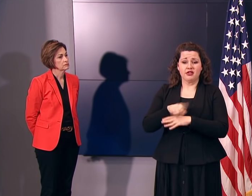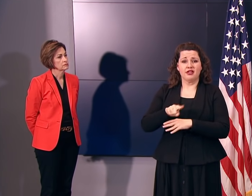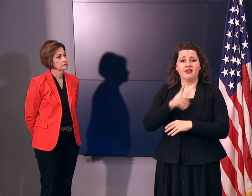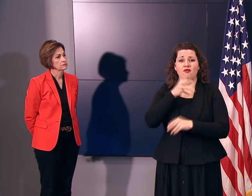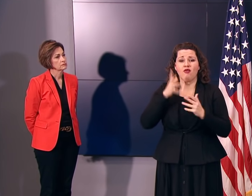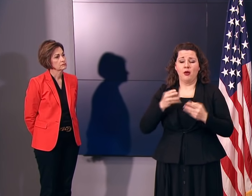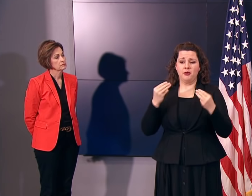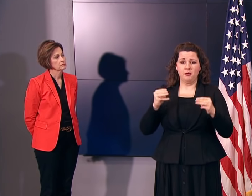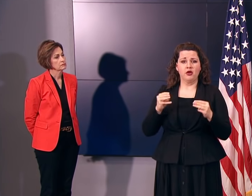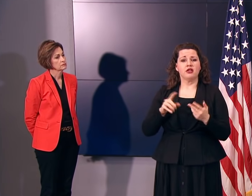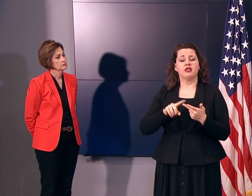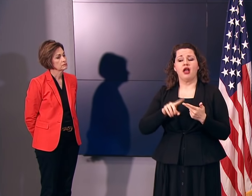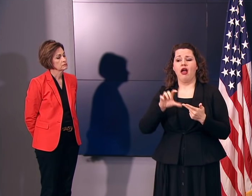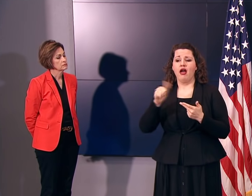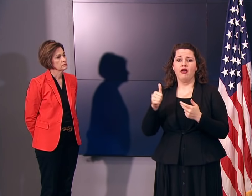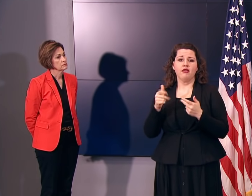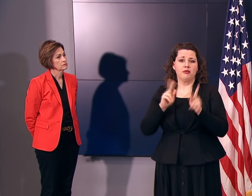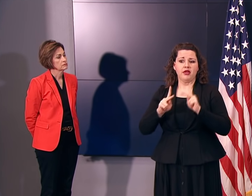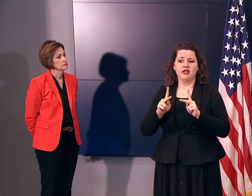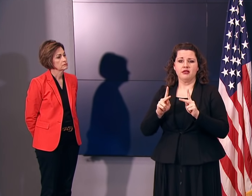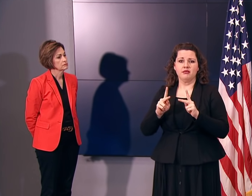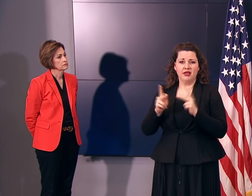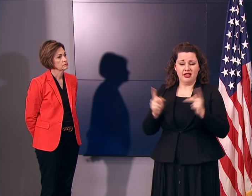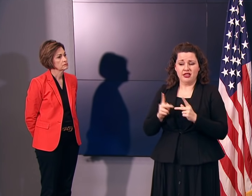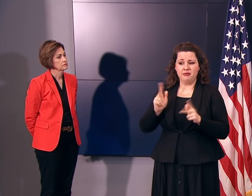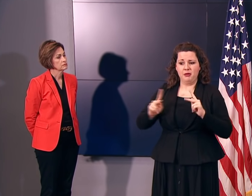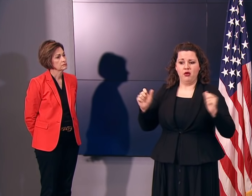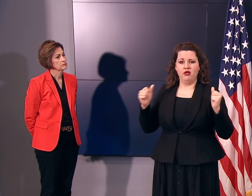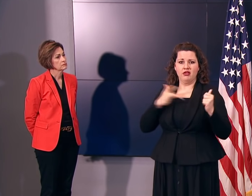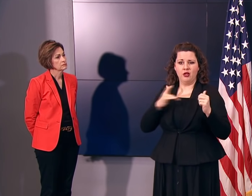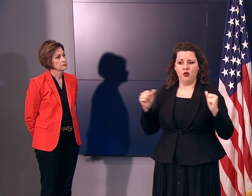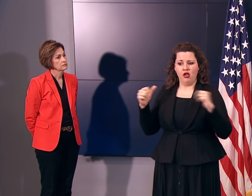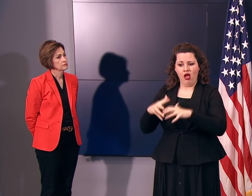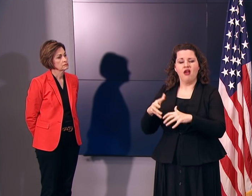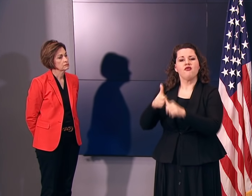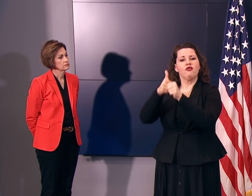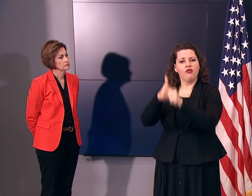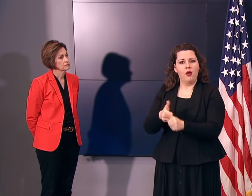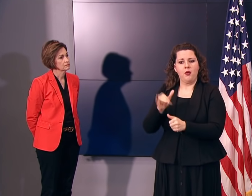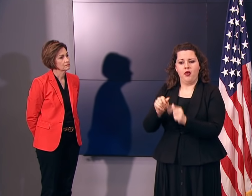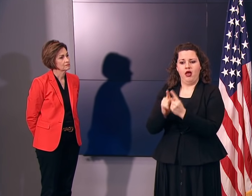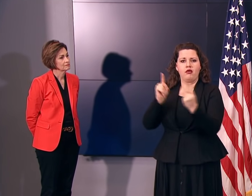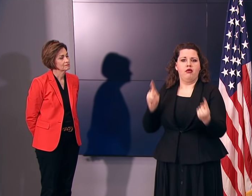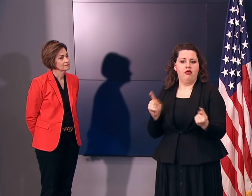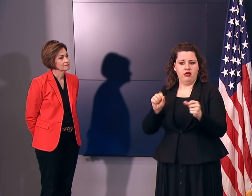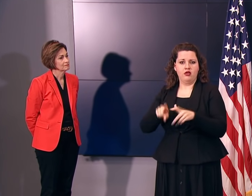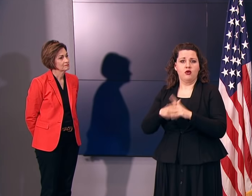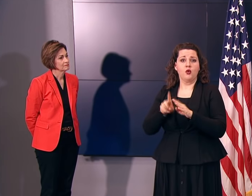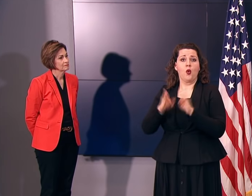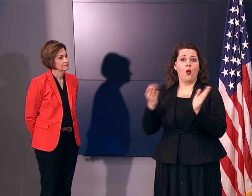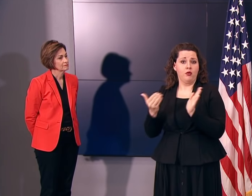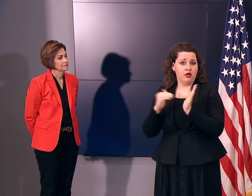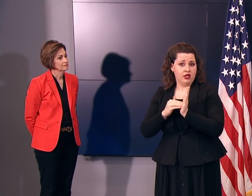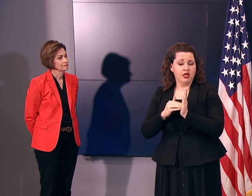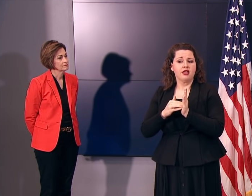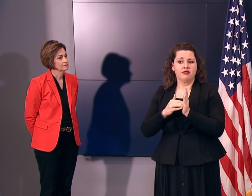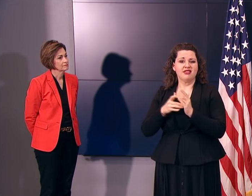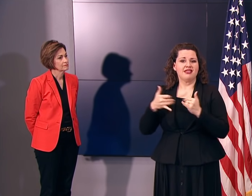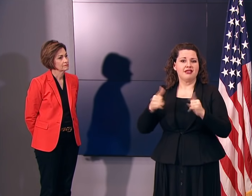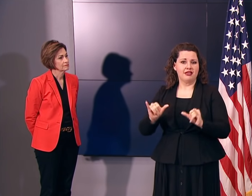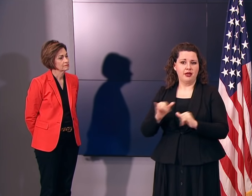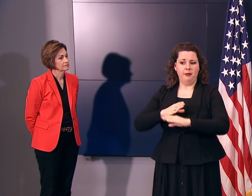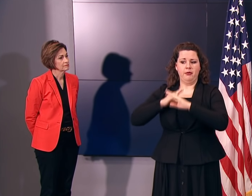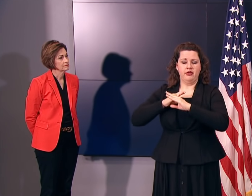farmers markets, and other gathering spots follow the guidance that we've provided so that we can start to open our state while still protecting the health